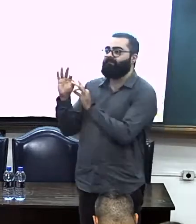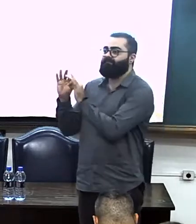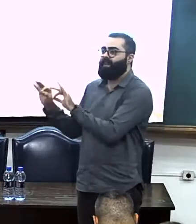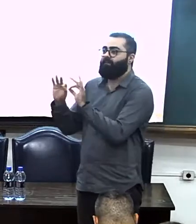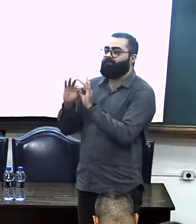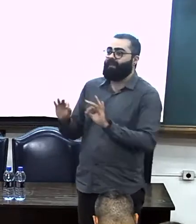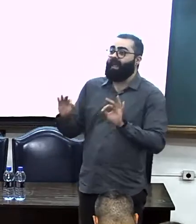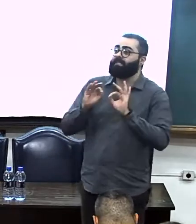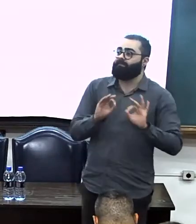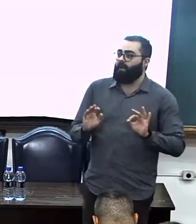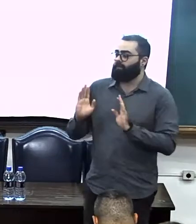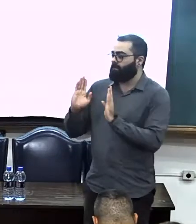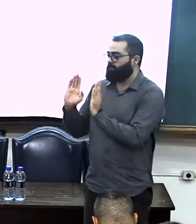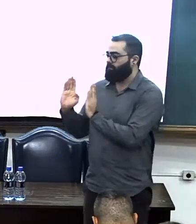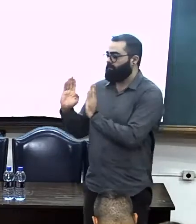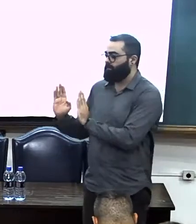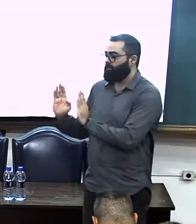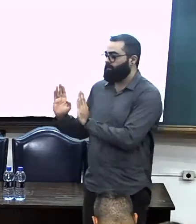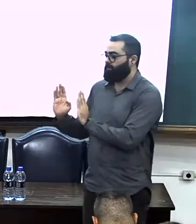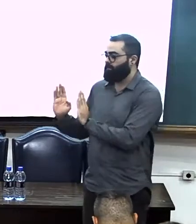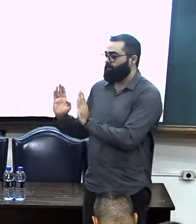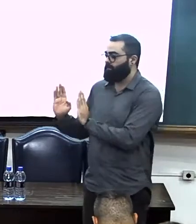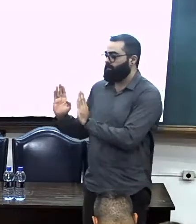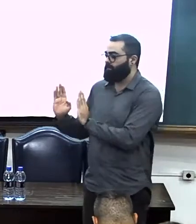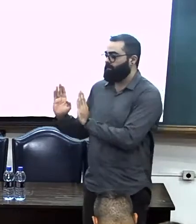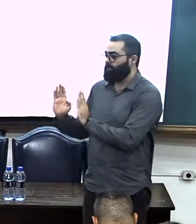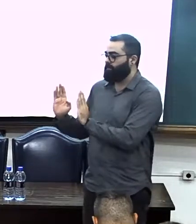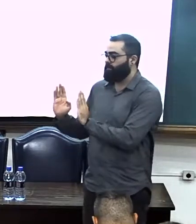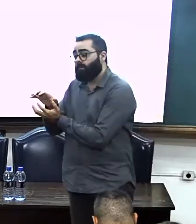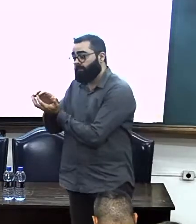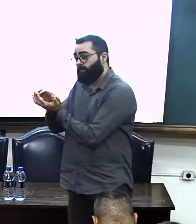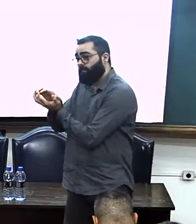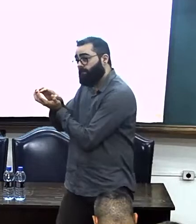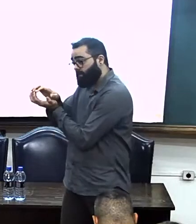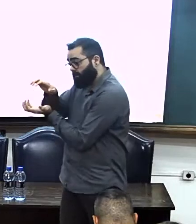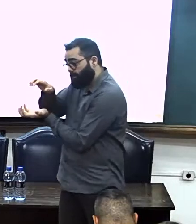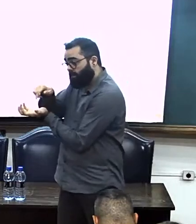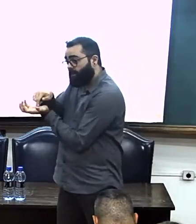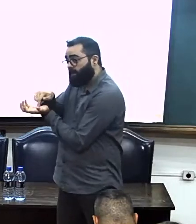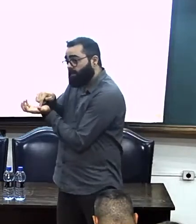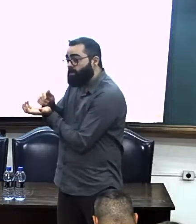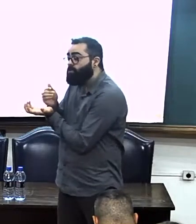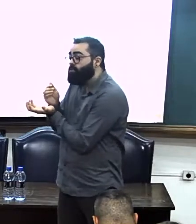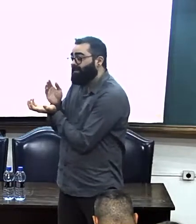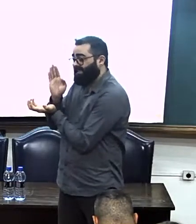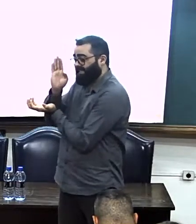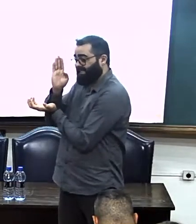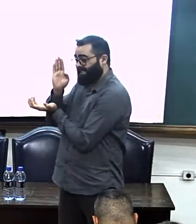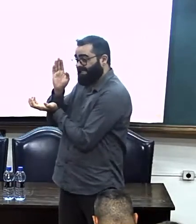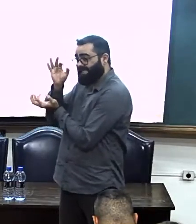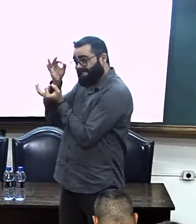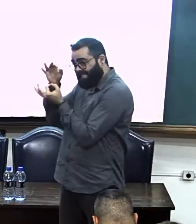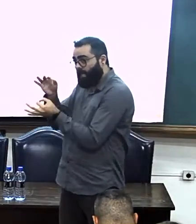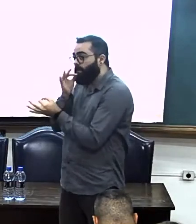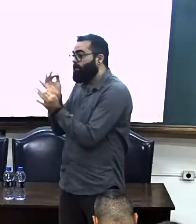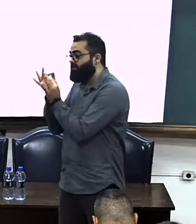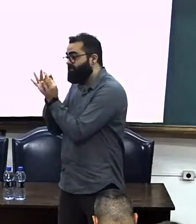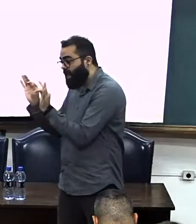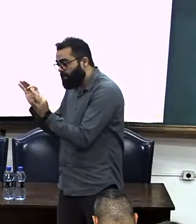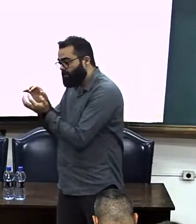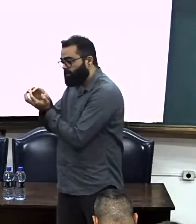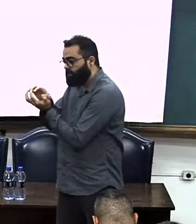Because our jaw has to reset at the edge of each stressed word. The